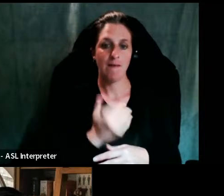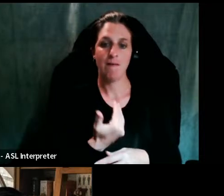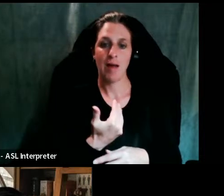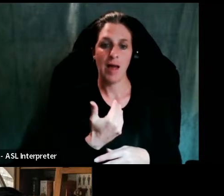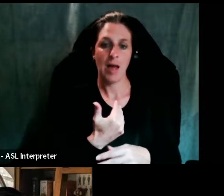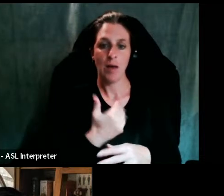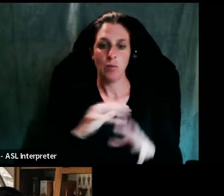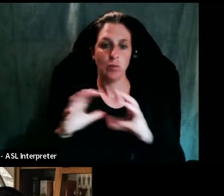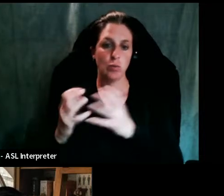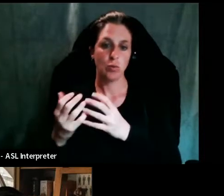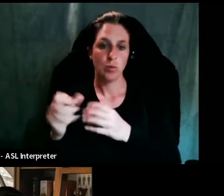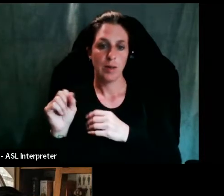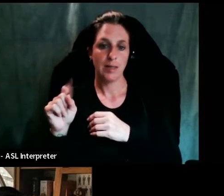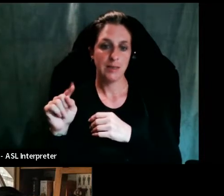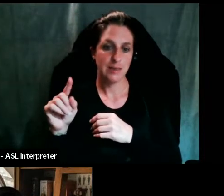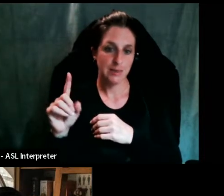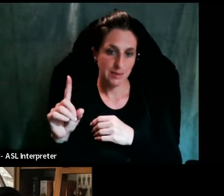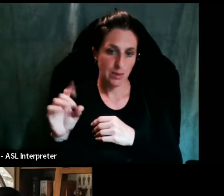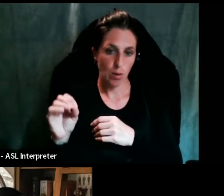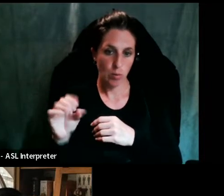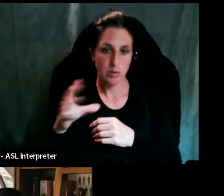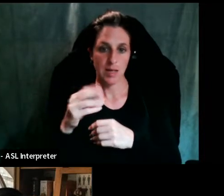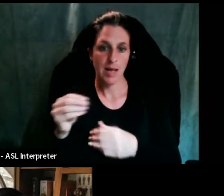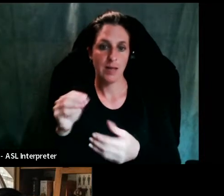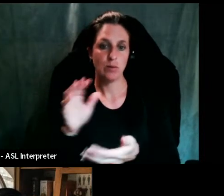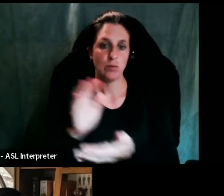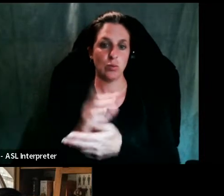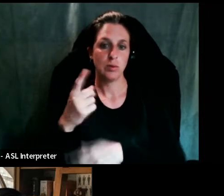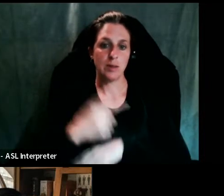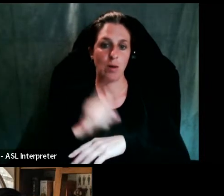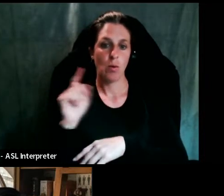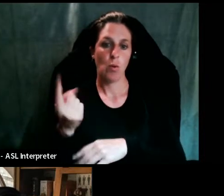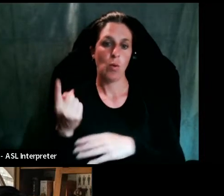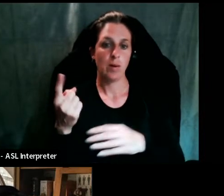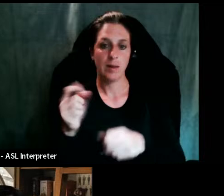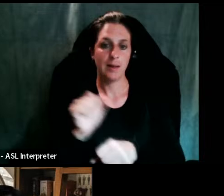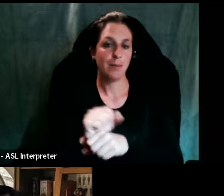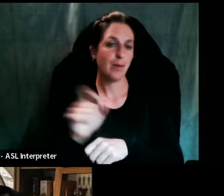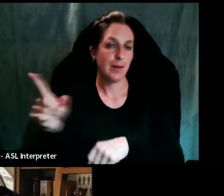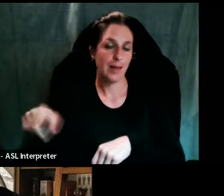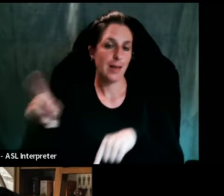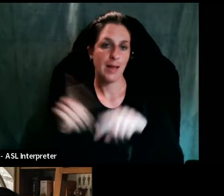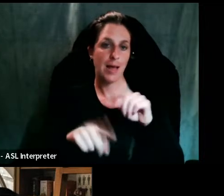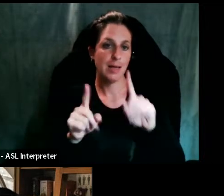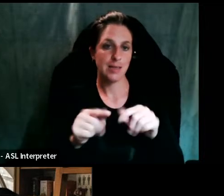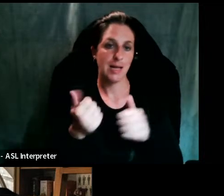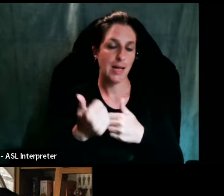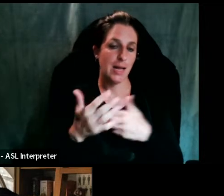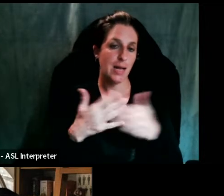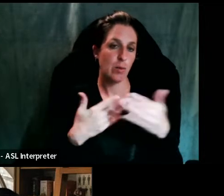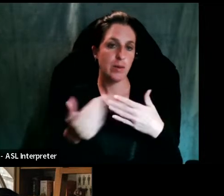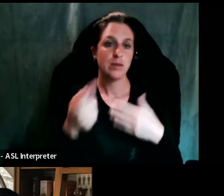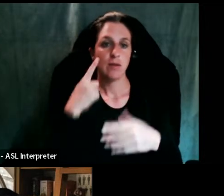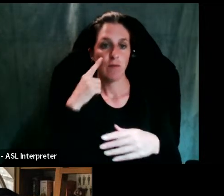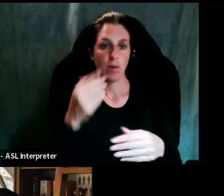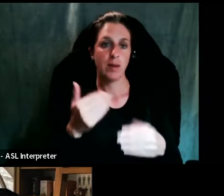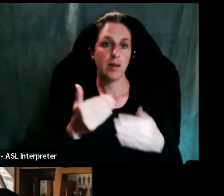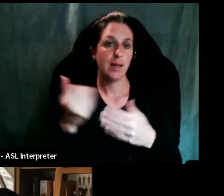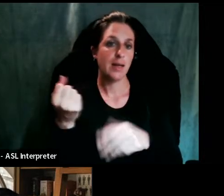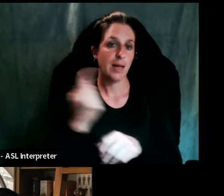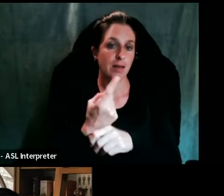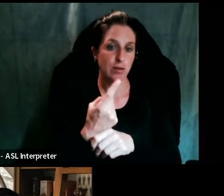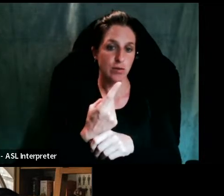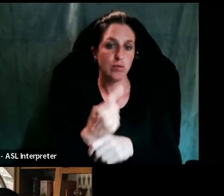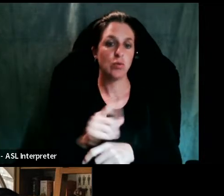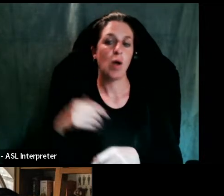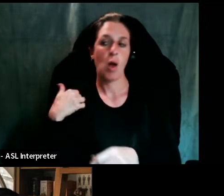SDOs, school day only employees. So they won't be able to attend anyway. So for the next year, I want to apply lessons learned